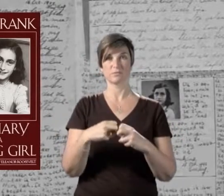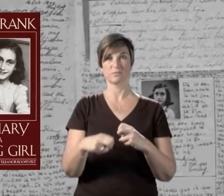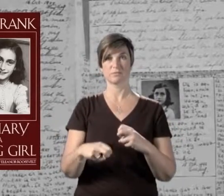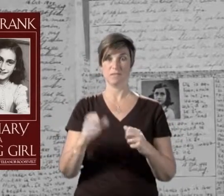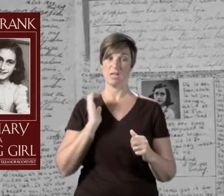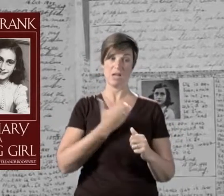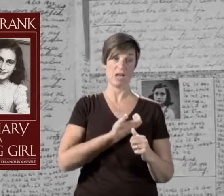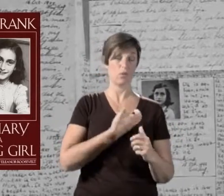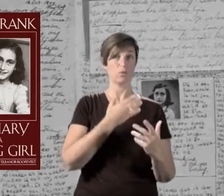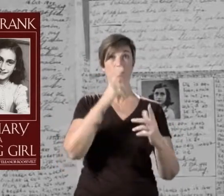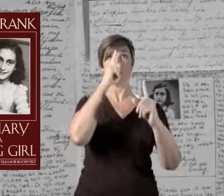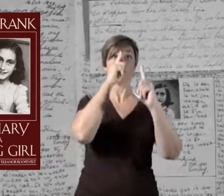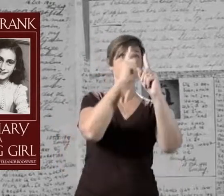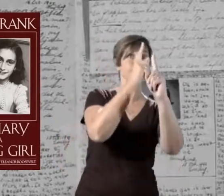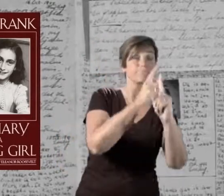truth and be shattered.